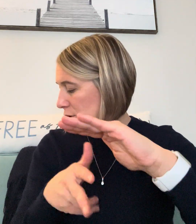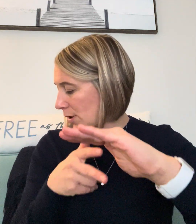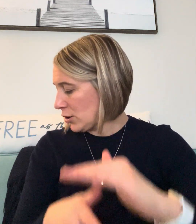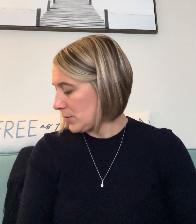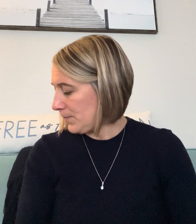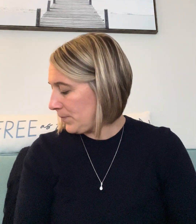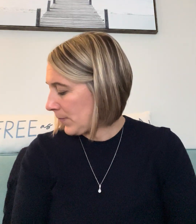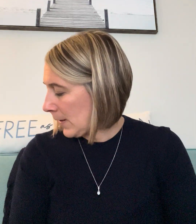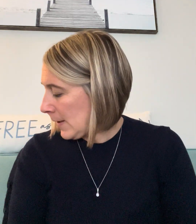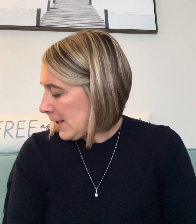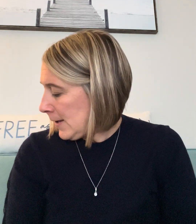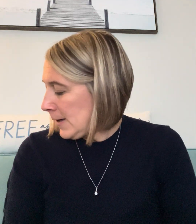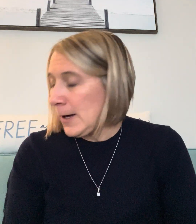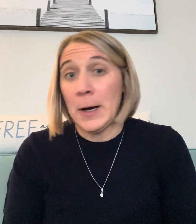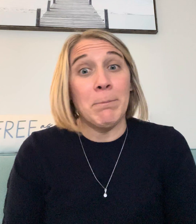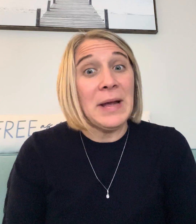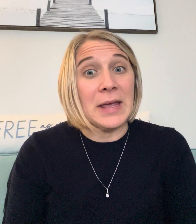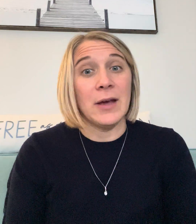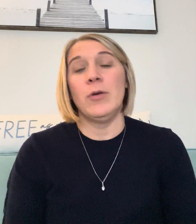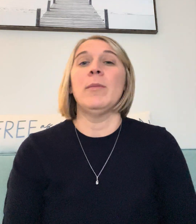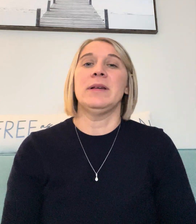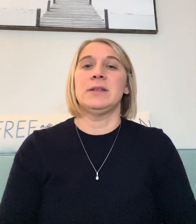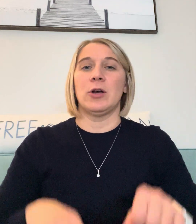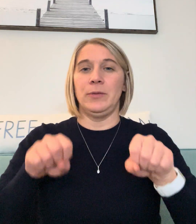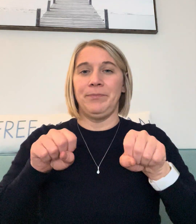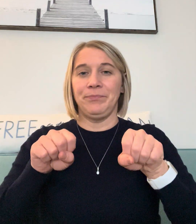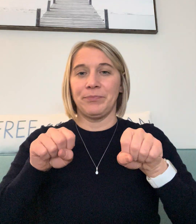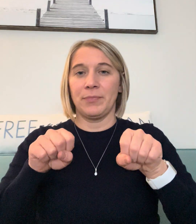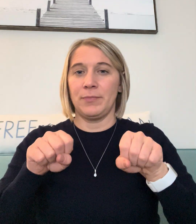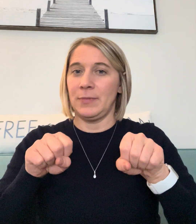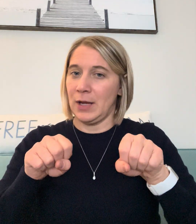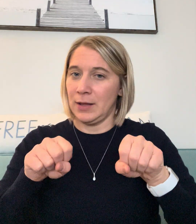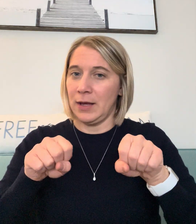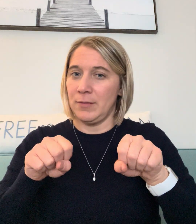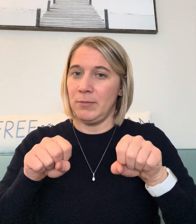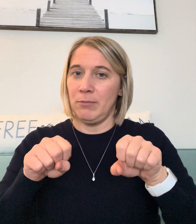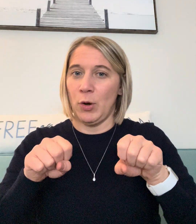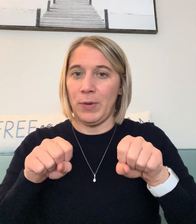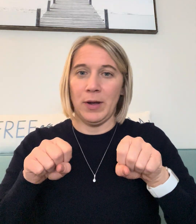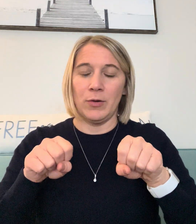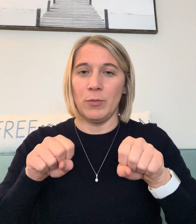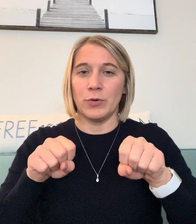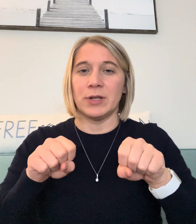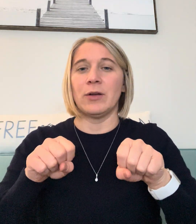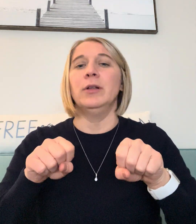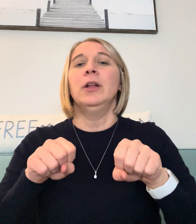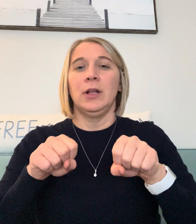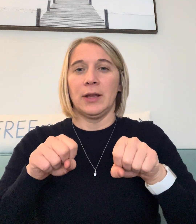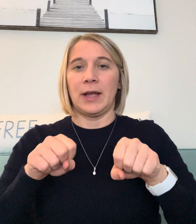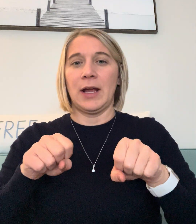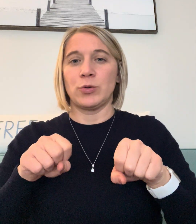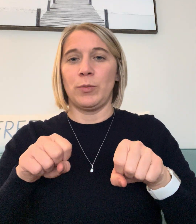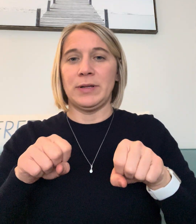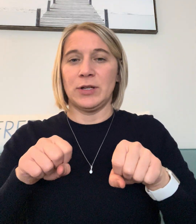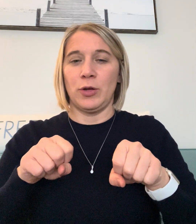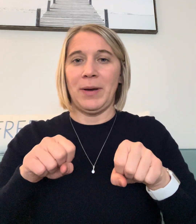garage. Bike or bicycle, not like moped or motorcycle, like an actual bicycle, pedal